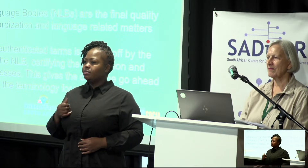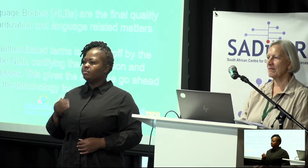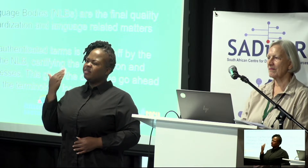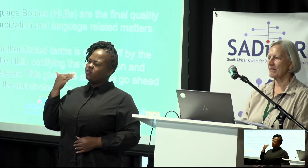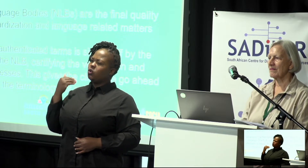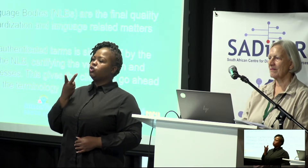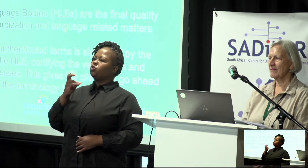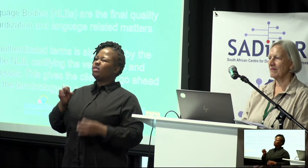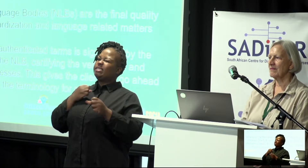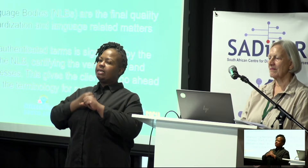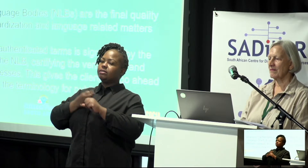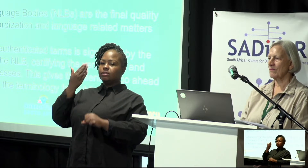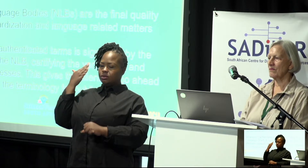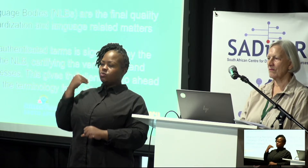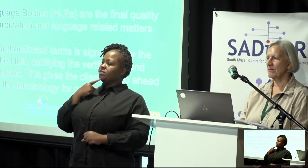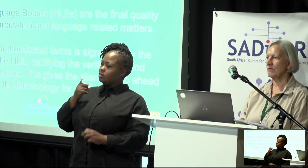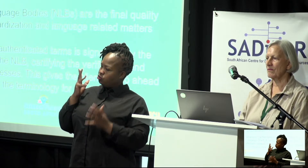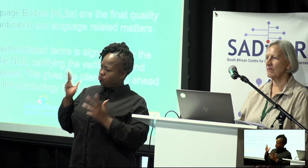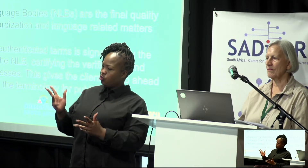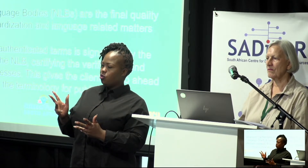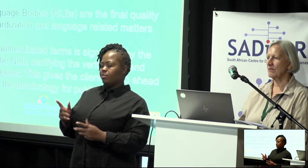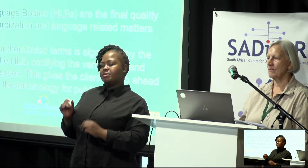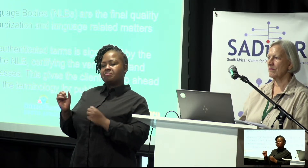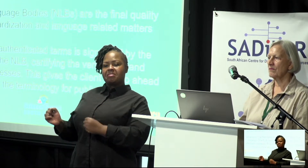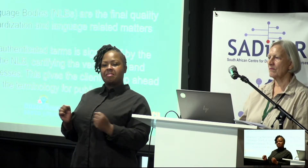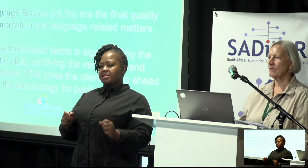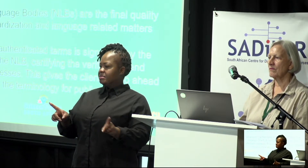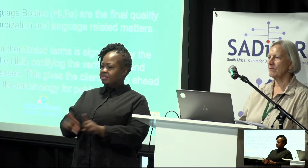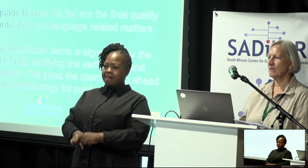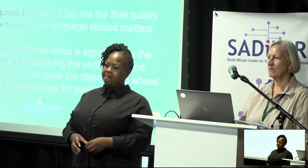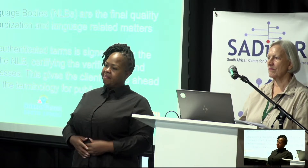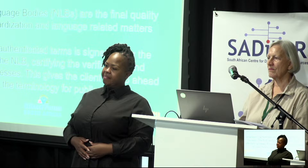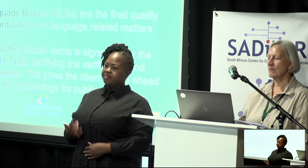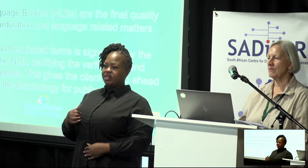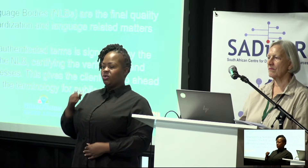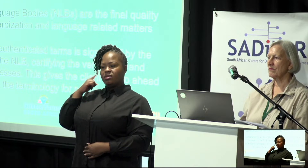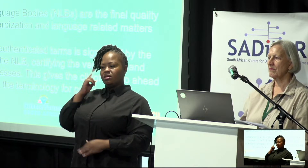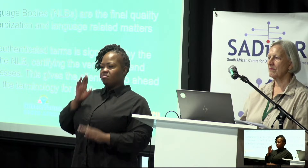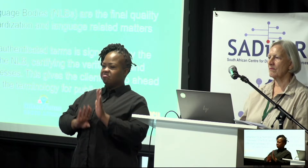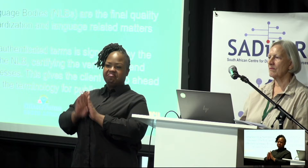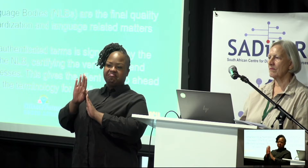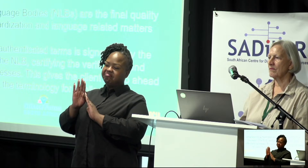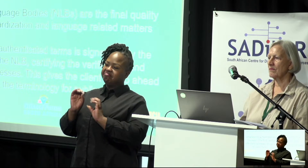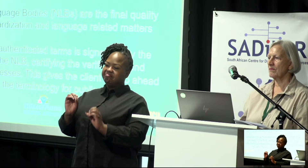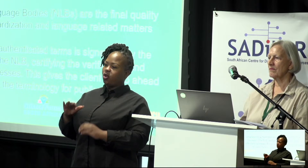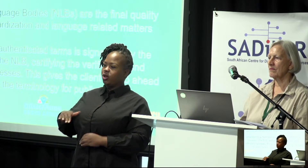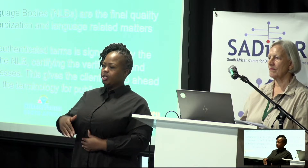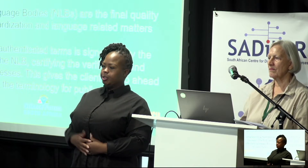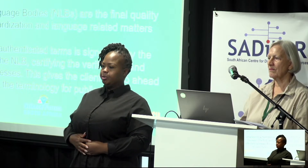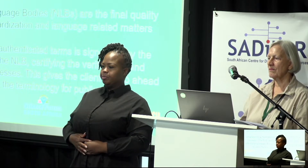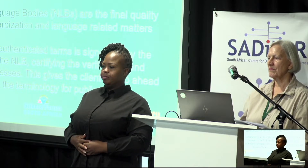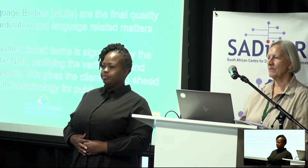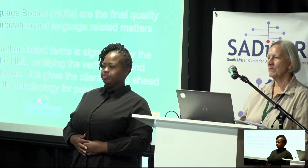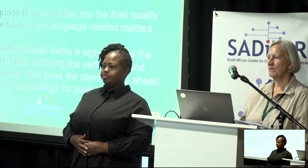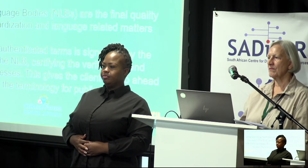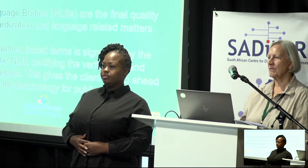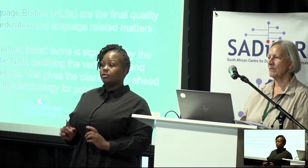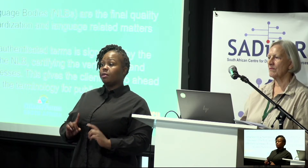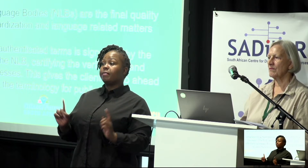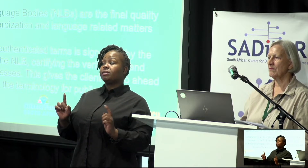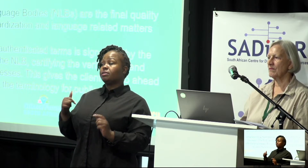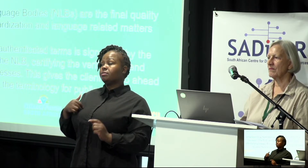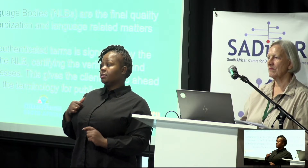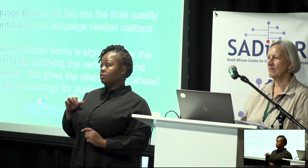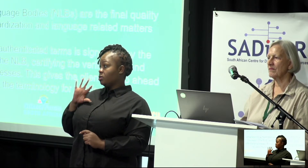this 20 years ago, and we're still saying this, and I don't think that we've made enough progress personally. But my